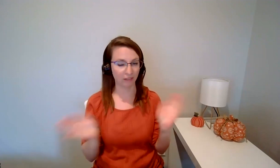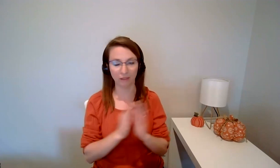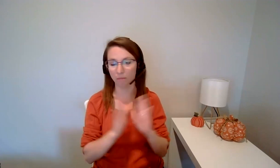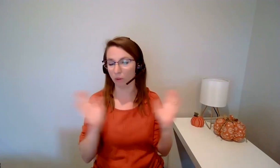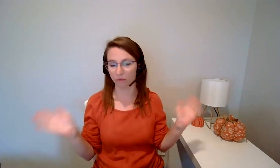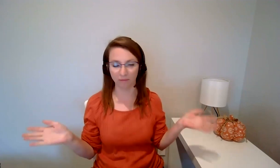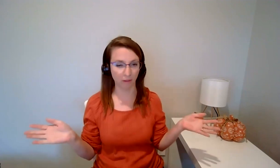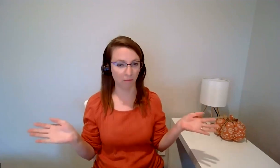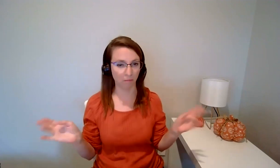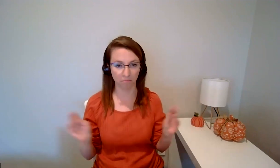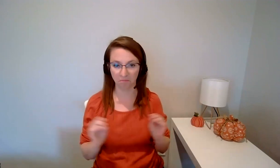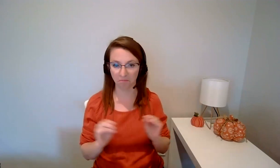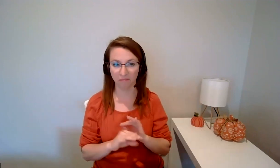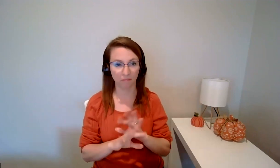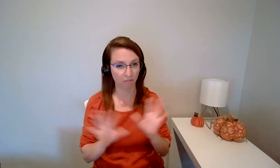both, I see both of them